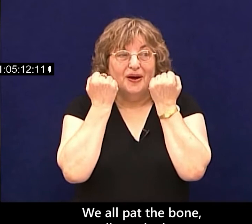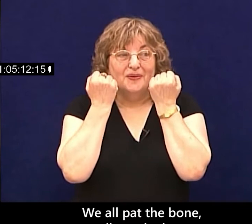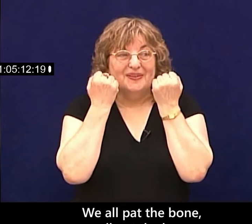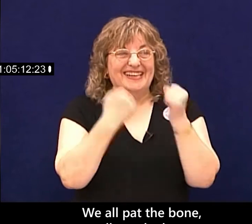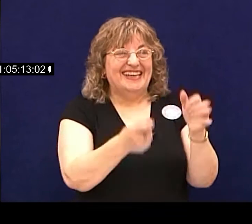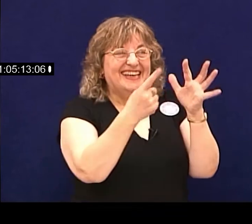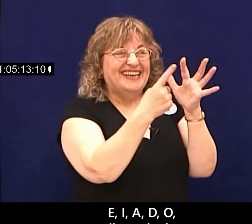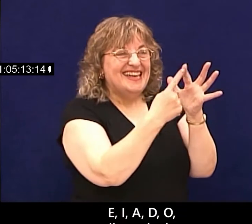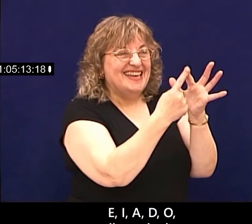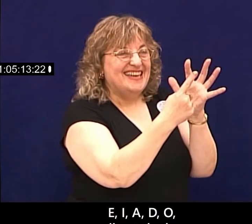bone.